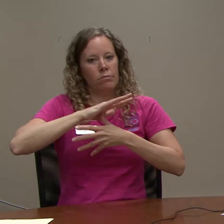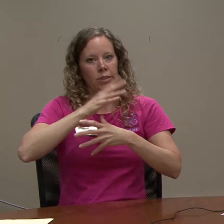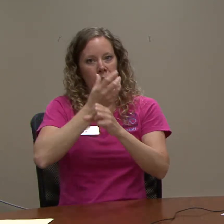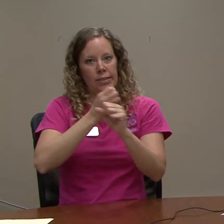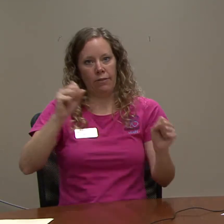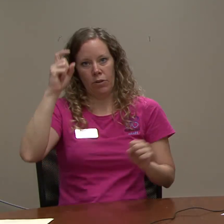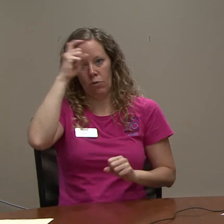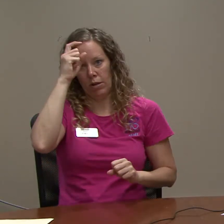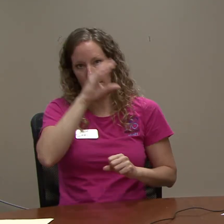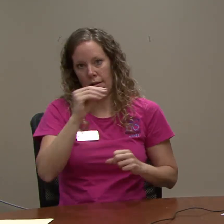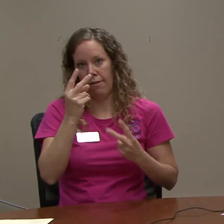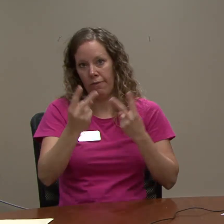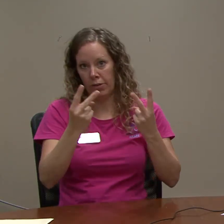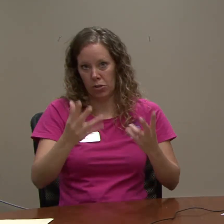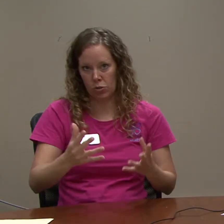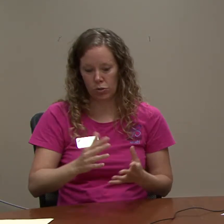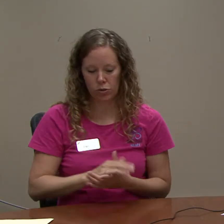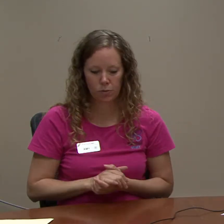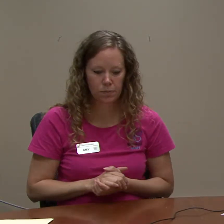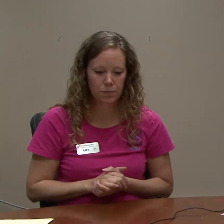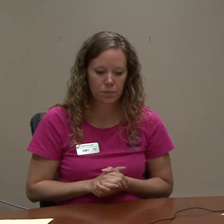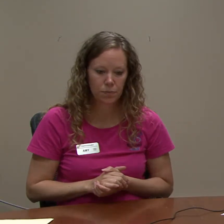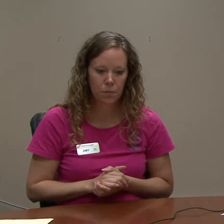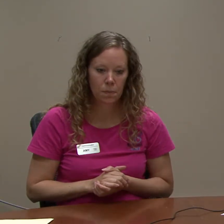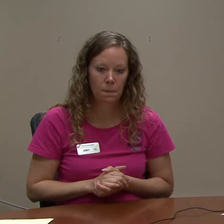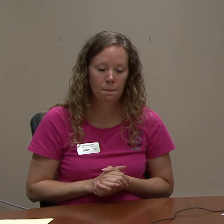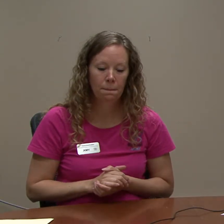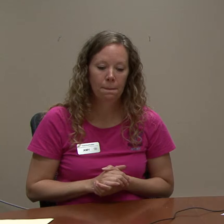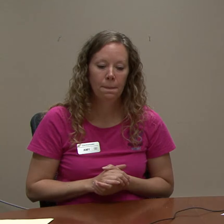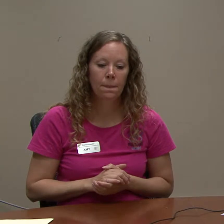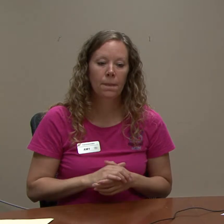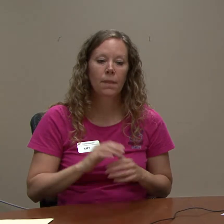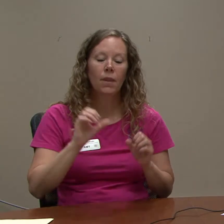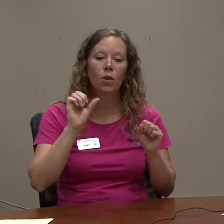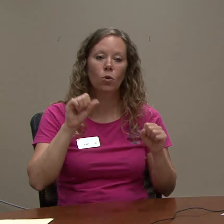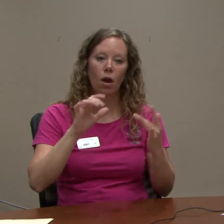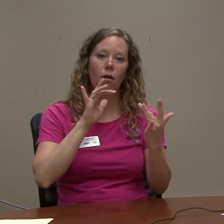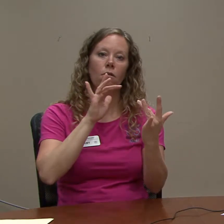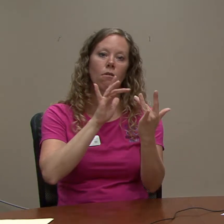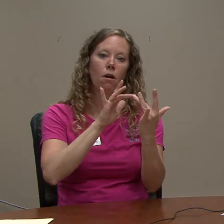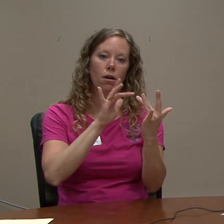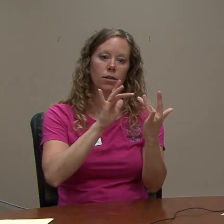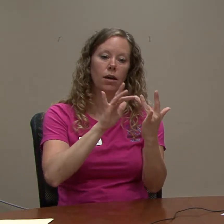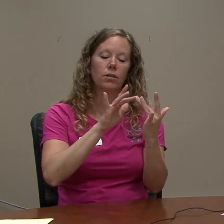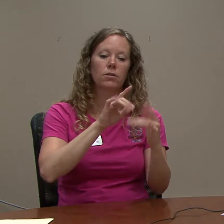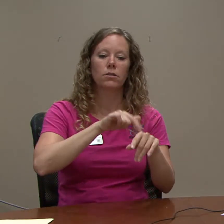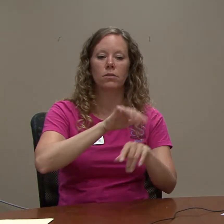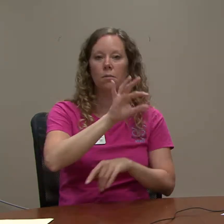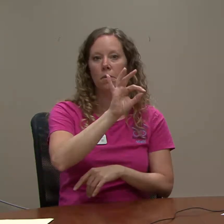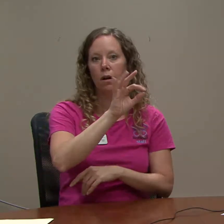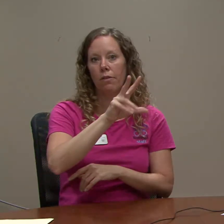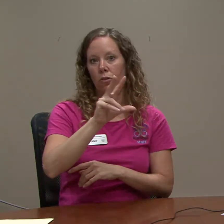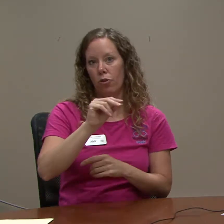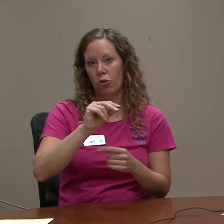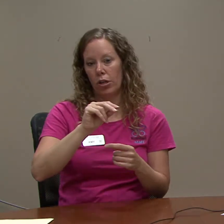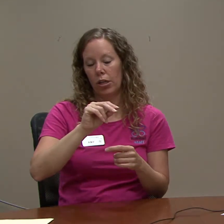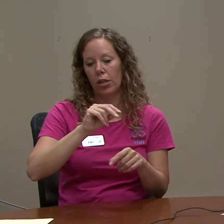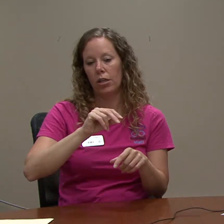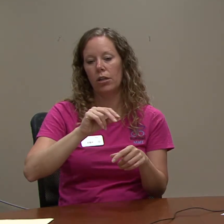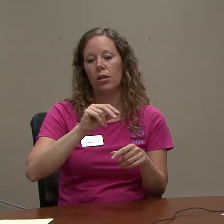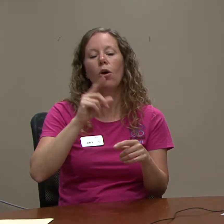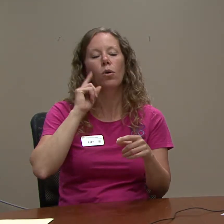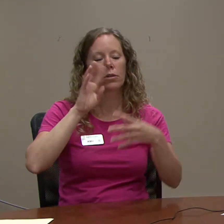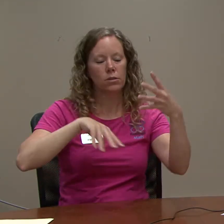and visitors. Scheduled outdoor visits may be arranged at the following times, starting at 9:30,